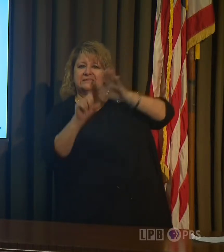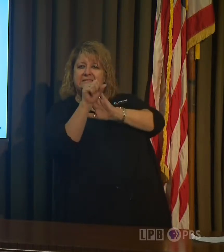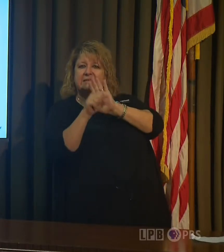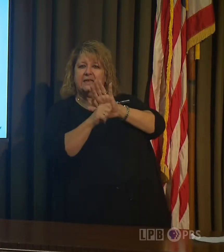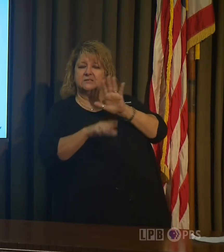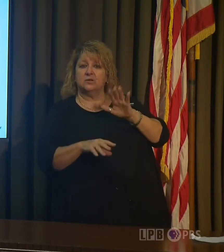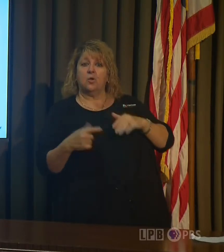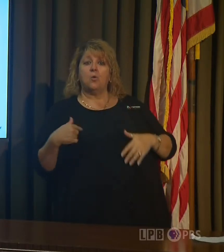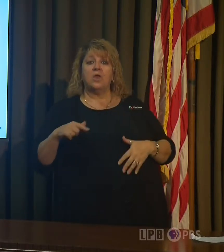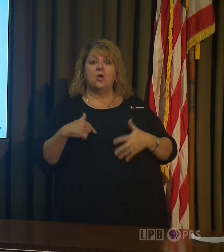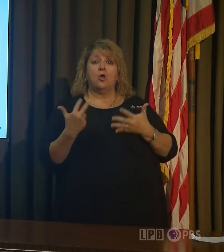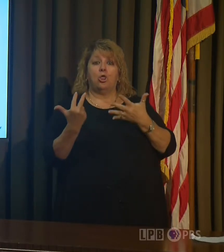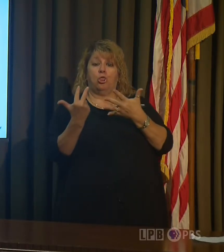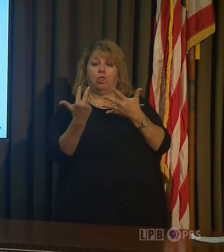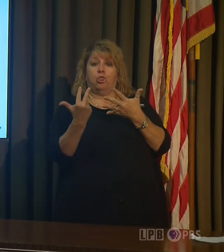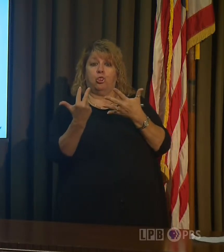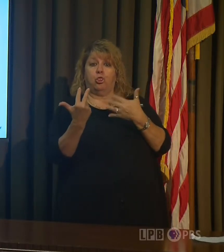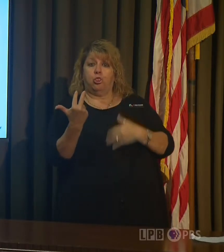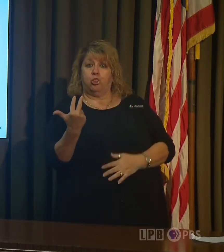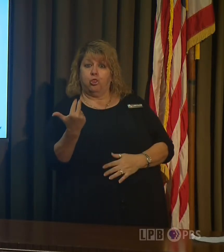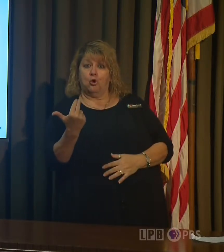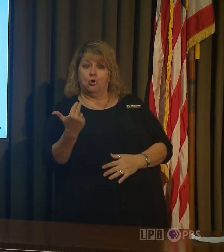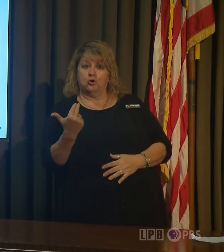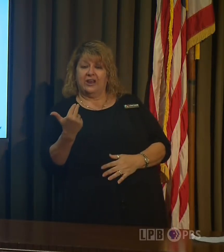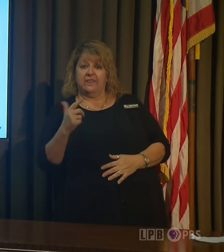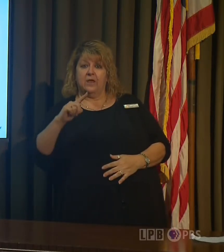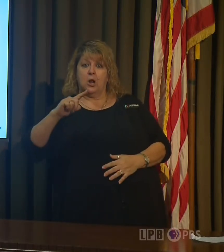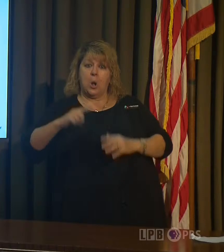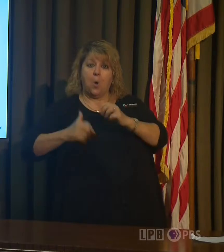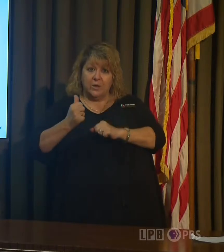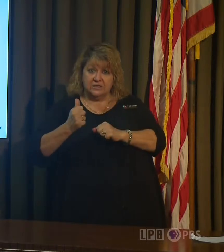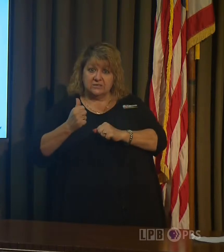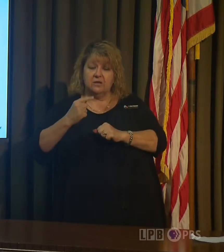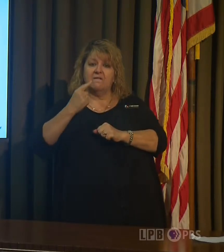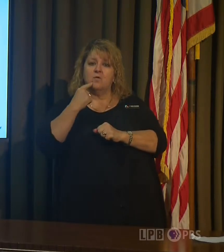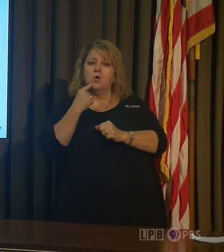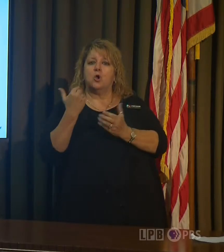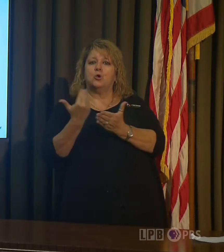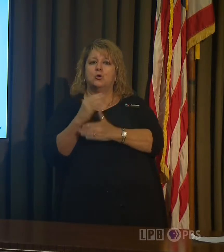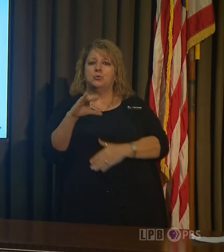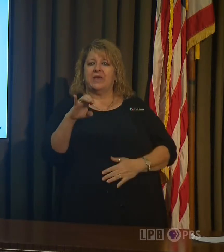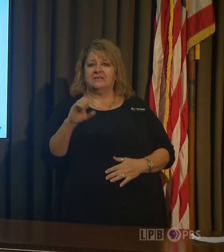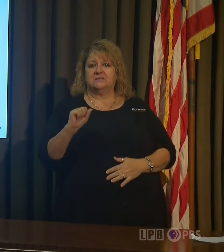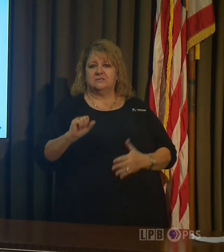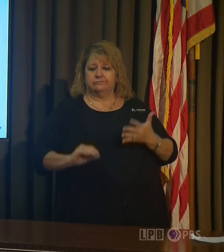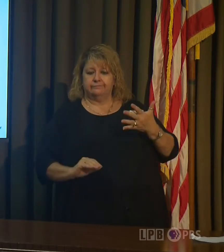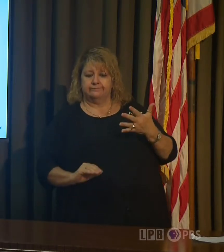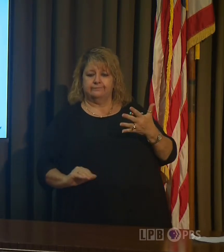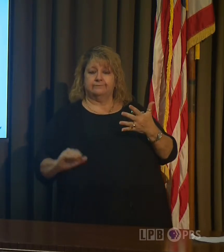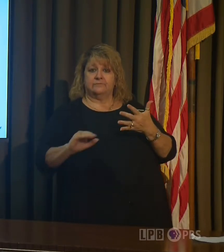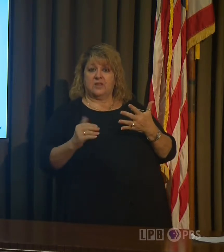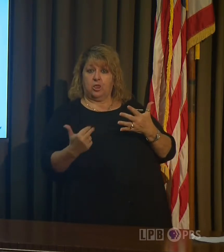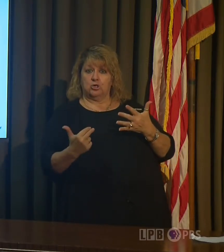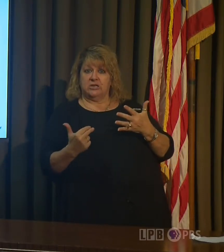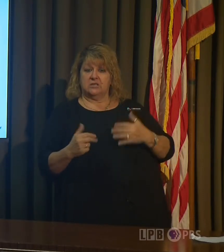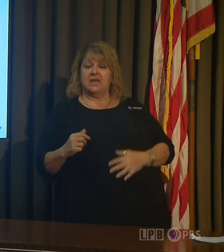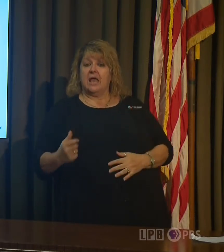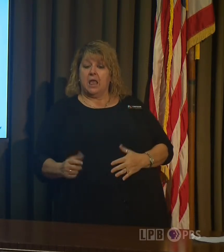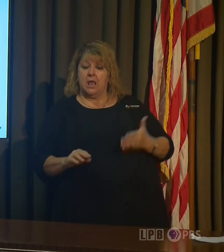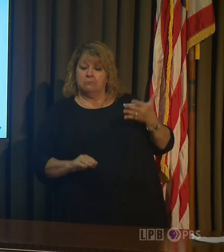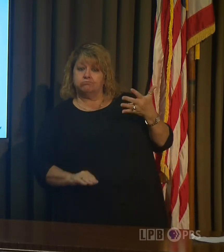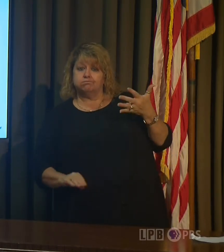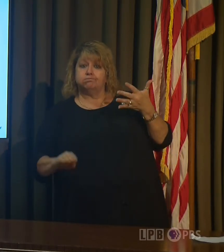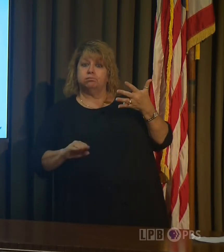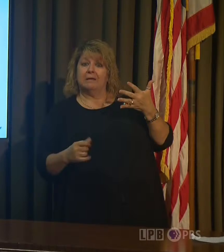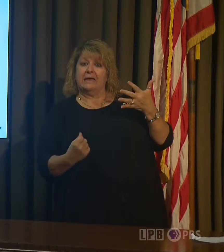We are 13th lowest in the nation for new cases day on day. We are 11th lowest in the